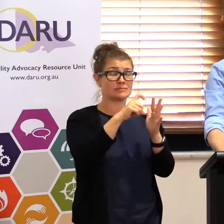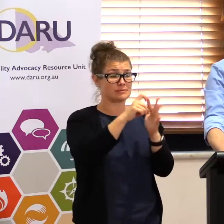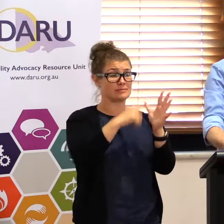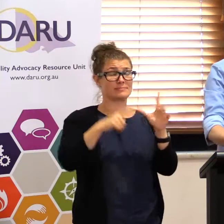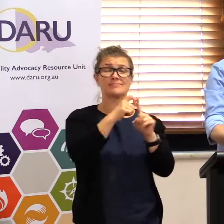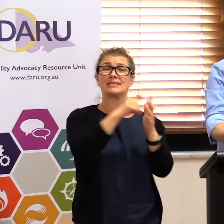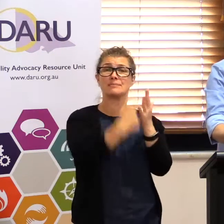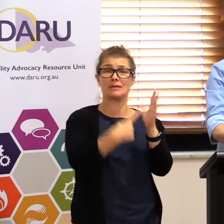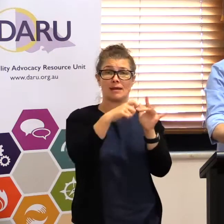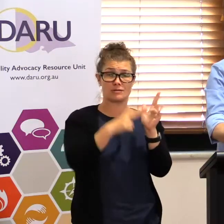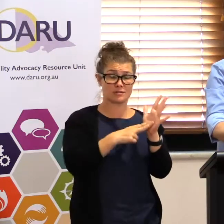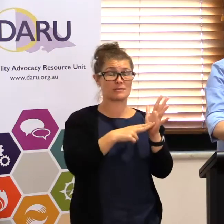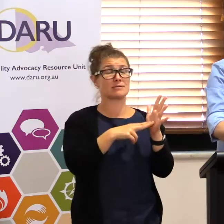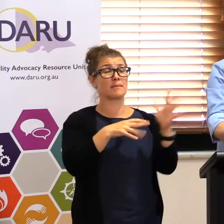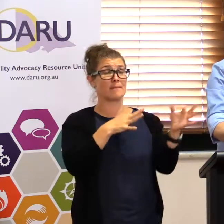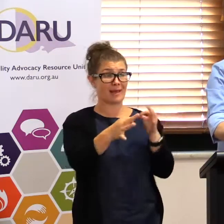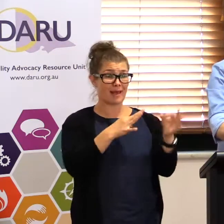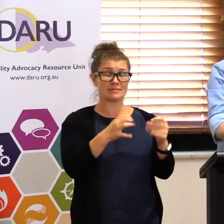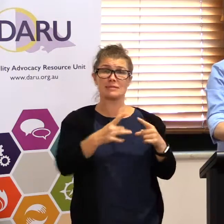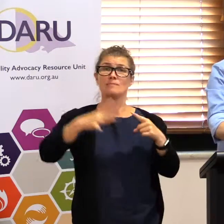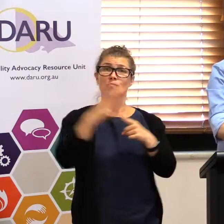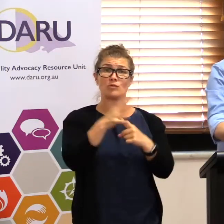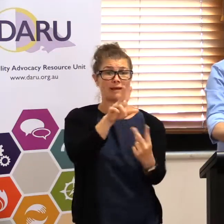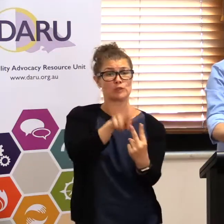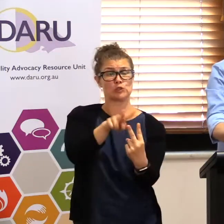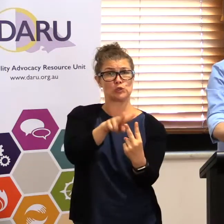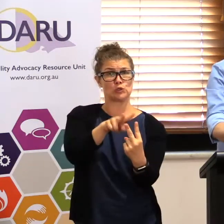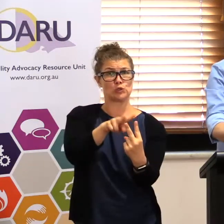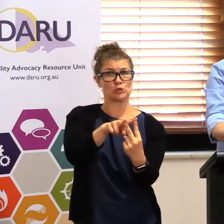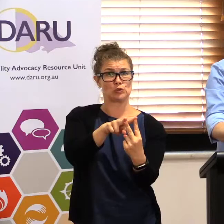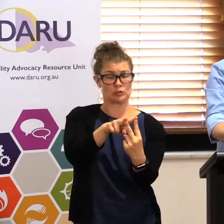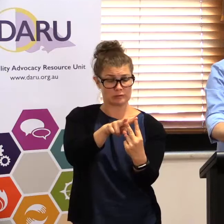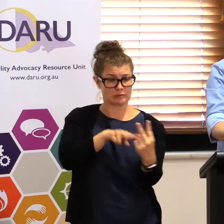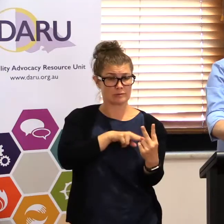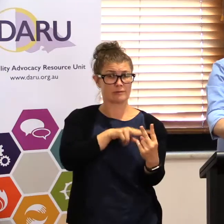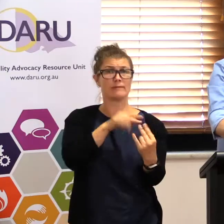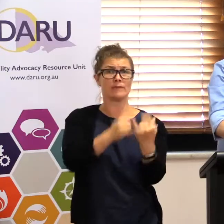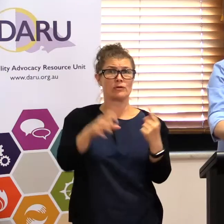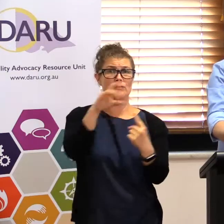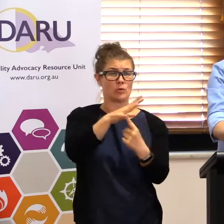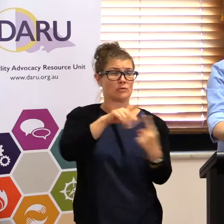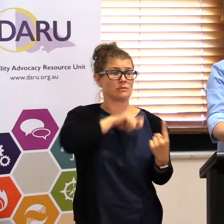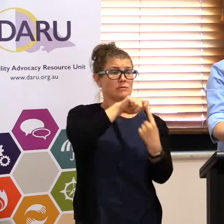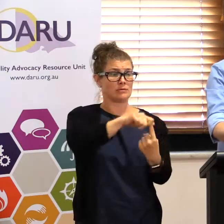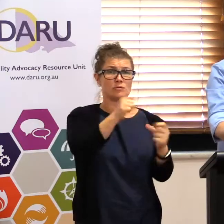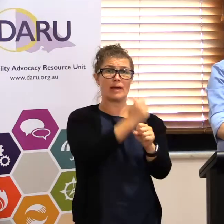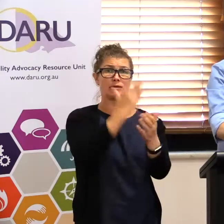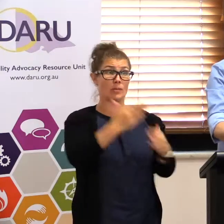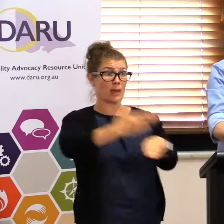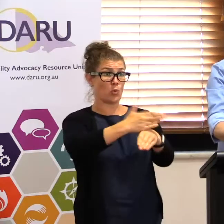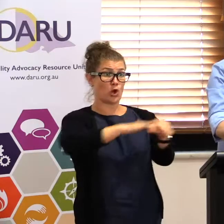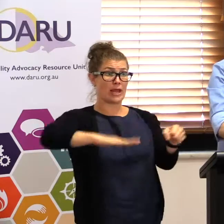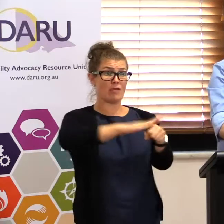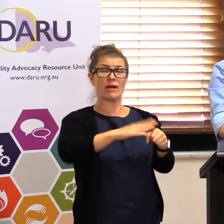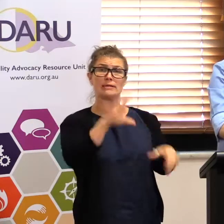areas. We thought it was really important to reinforce that there's two really important areas here. So one is around making sure that our workplace is